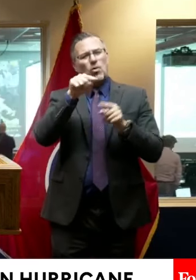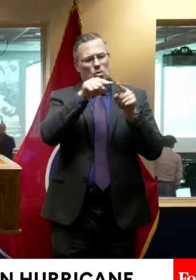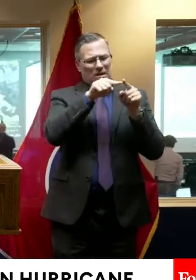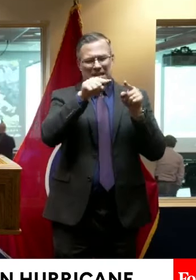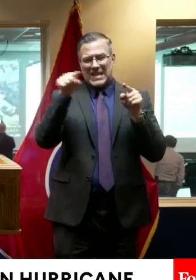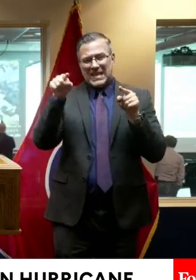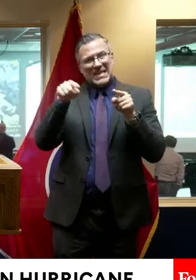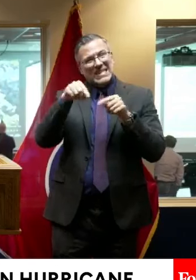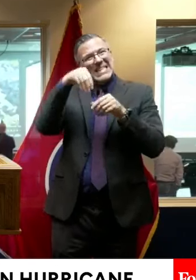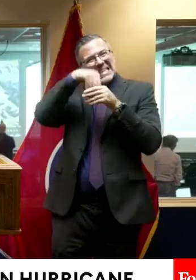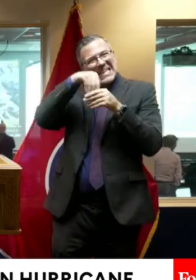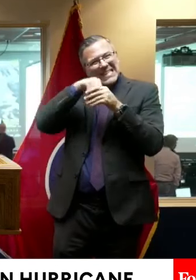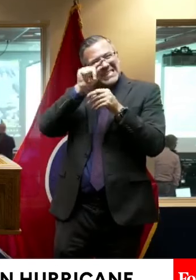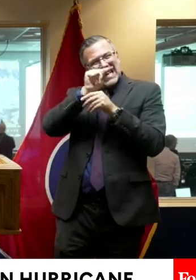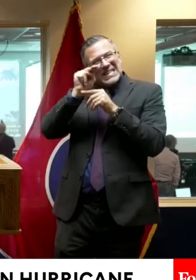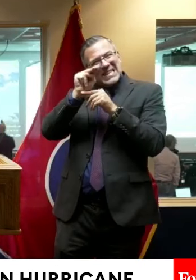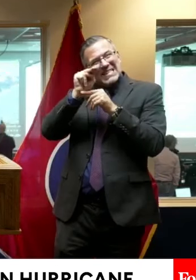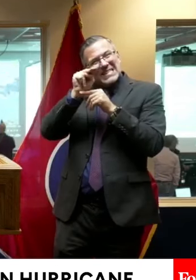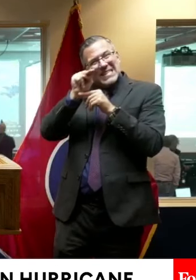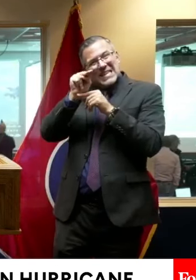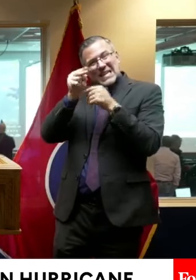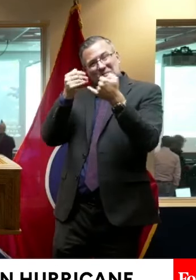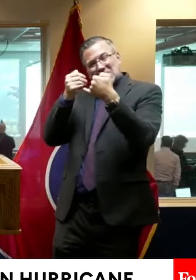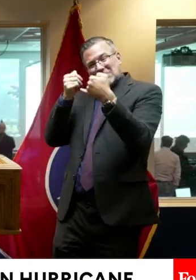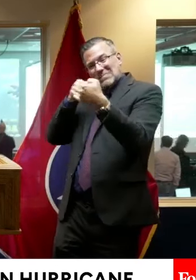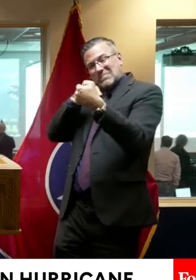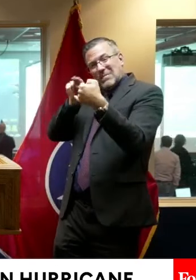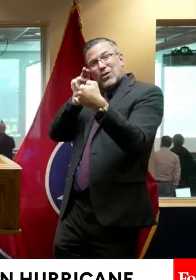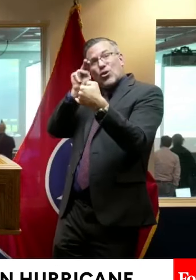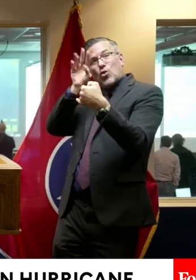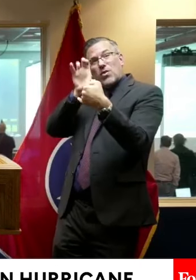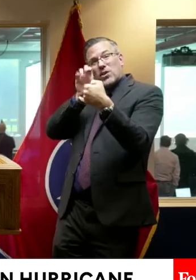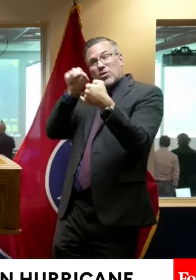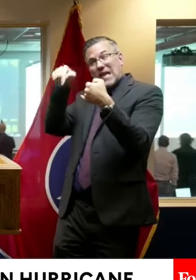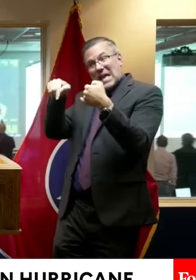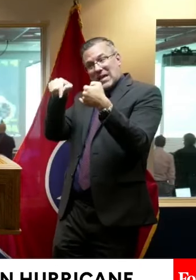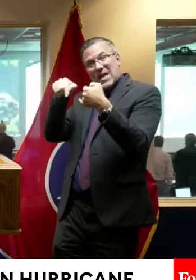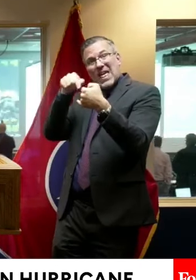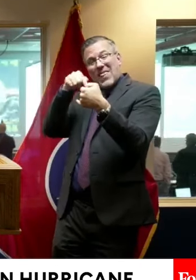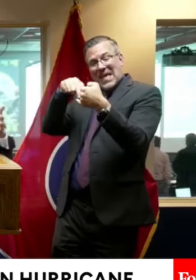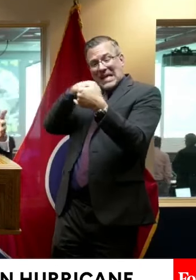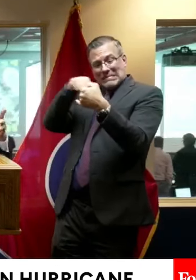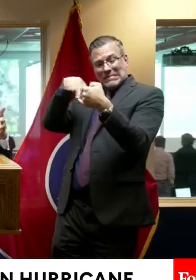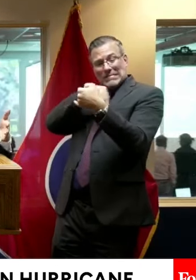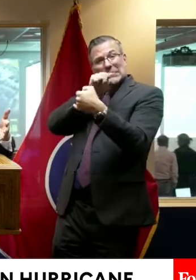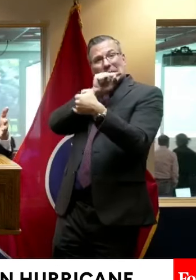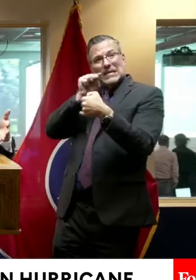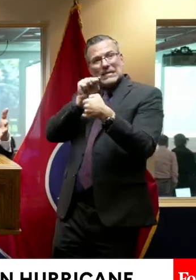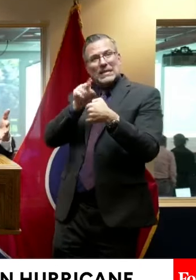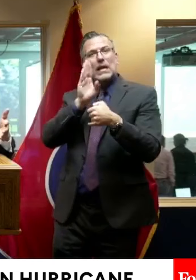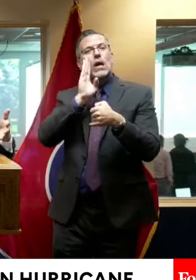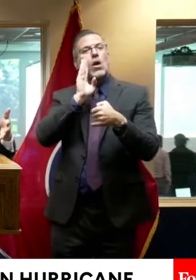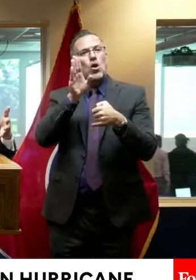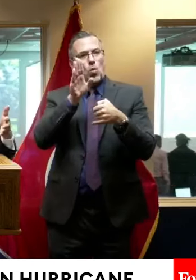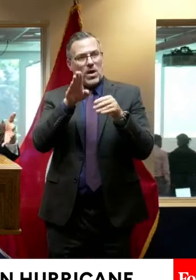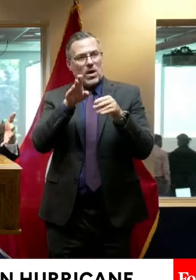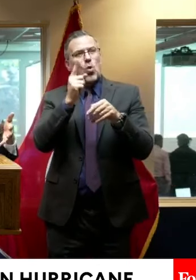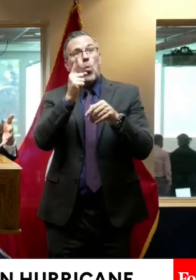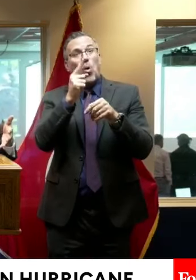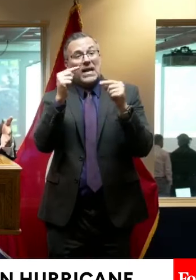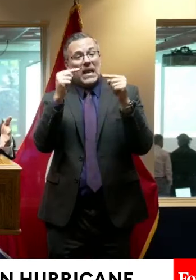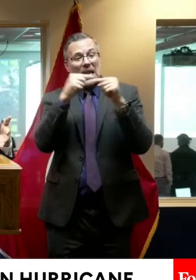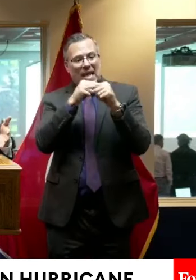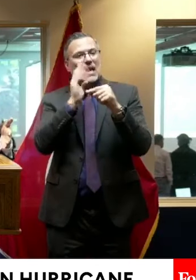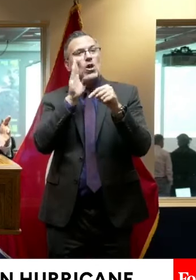is in Tennessee that goes to the North Carolina line is currently being reworked. It will open, one lane of I-40 will